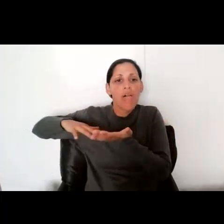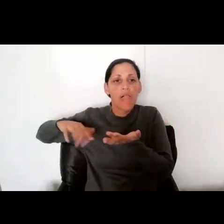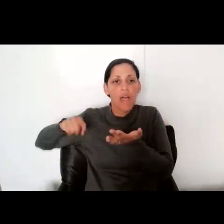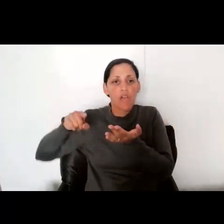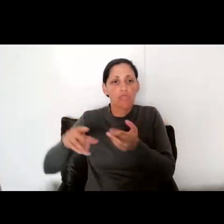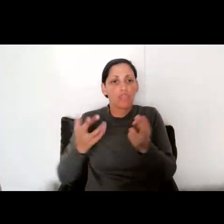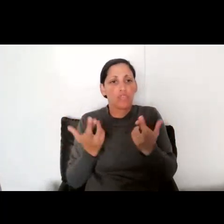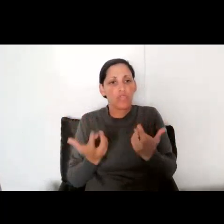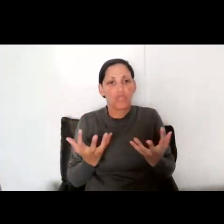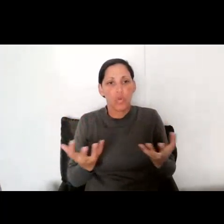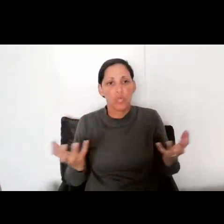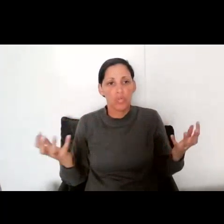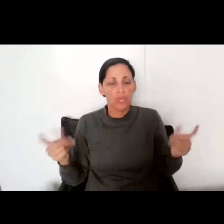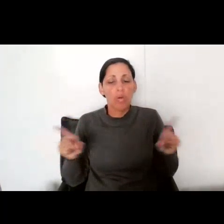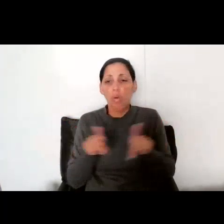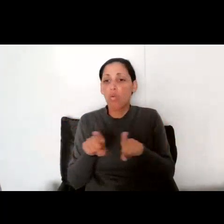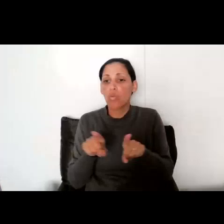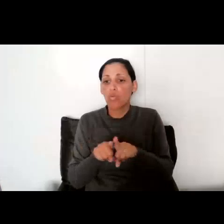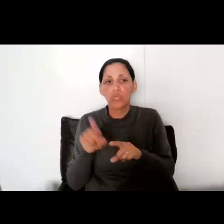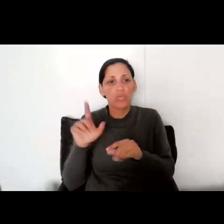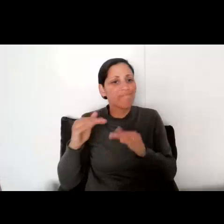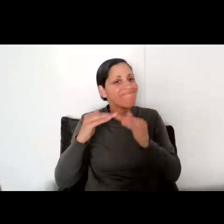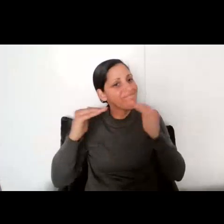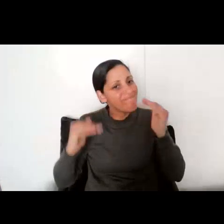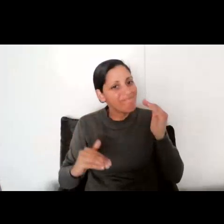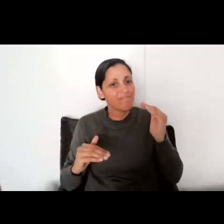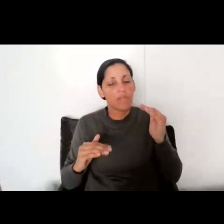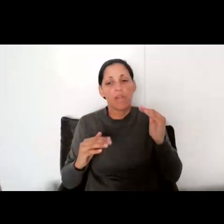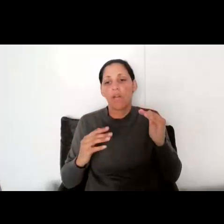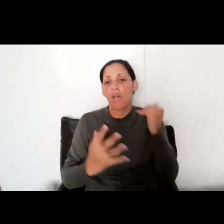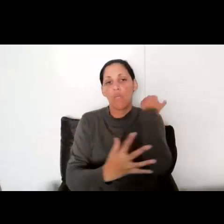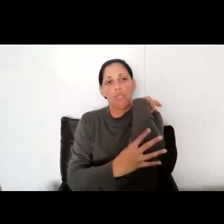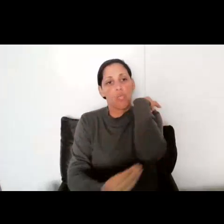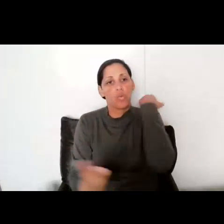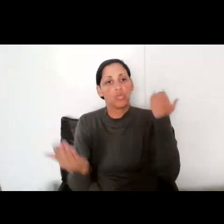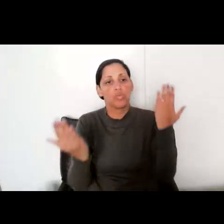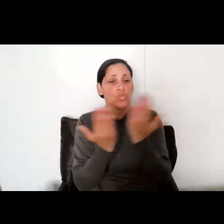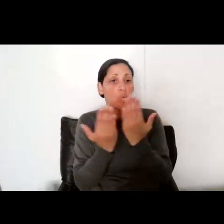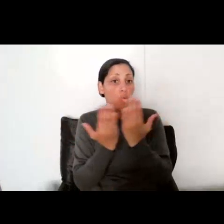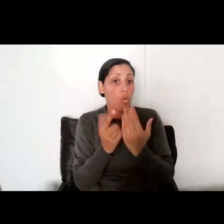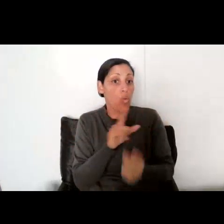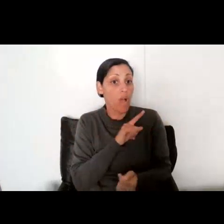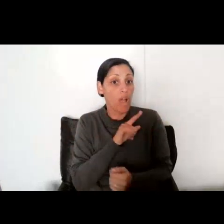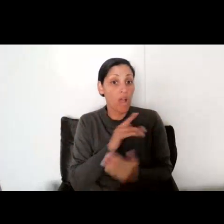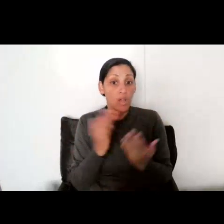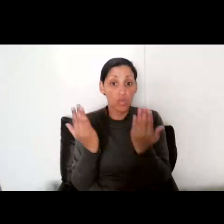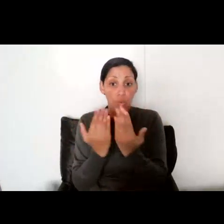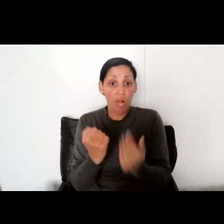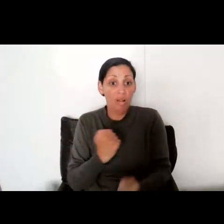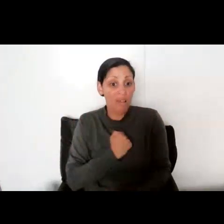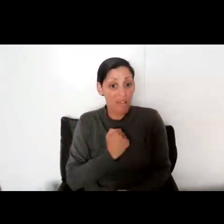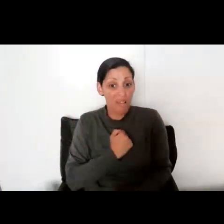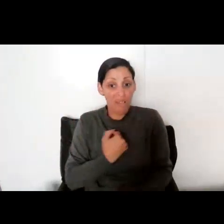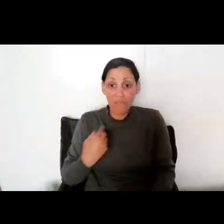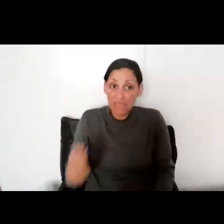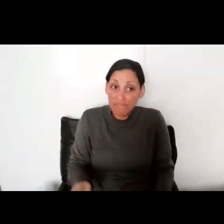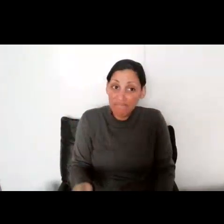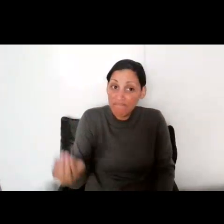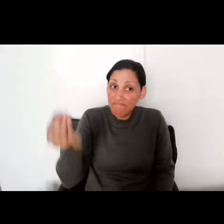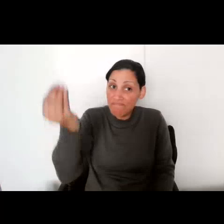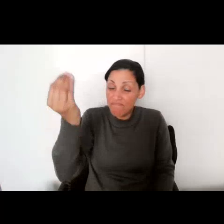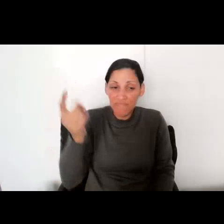major disadvantage to poor schools. Like my school where I grew up from, there